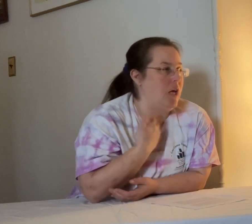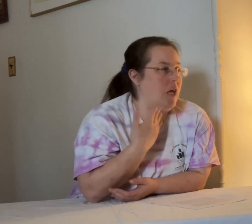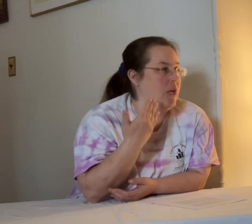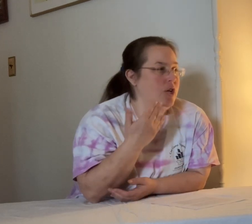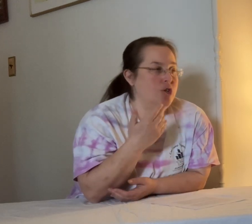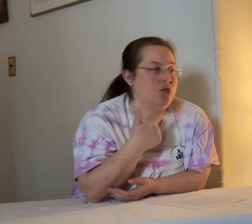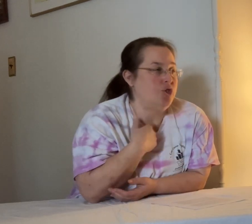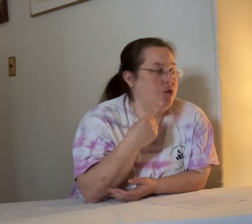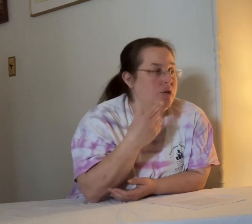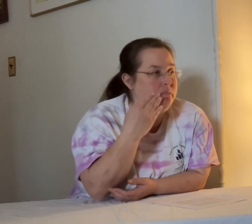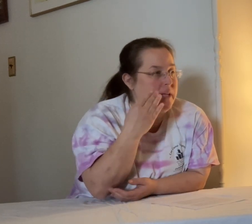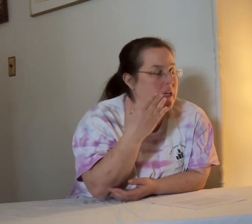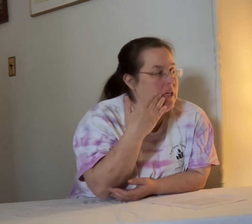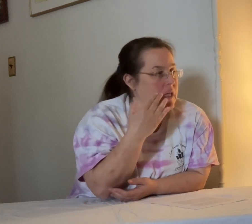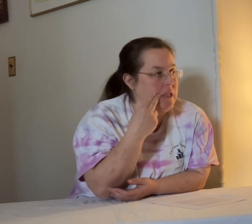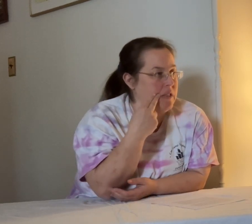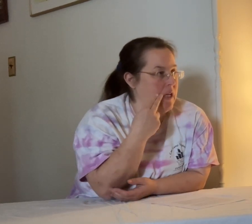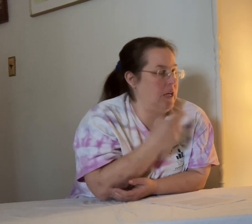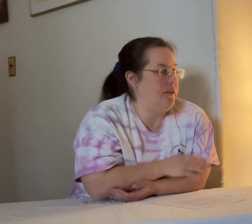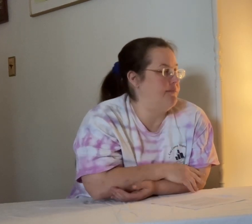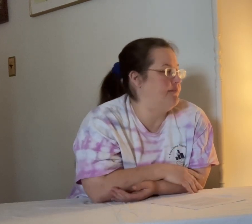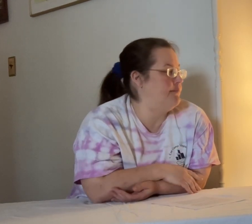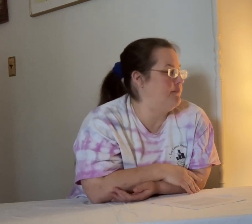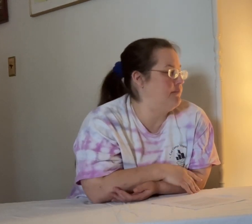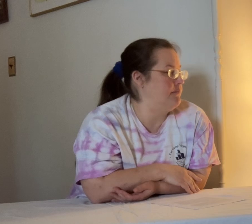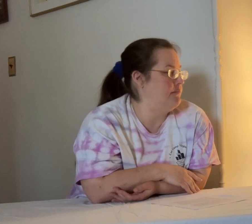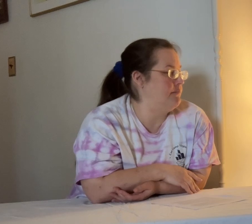It should be easy.